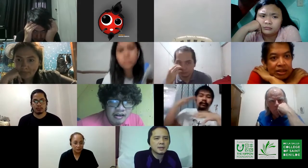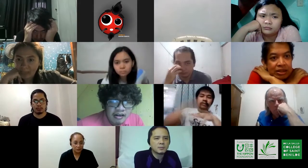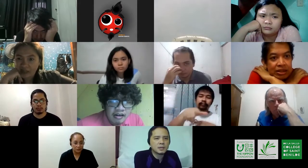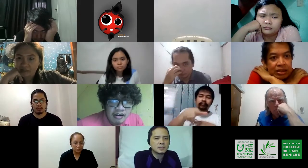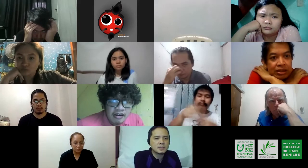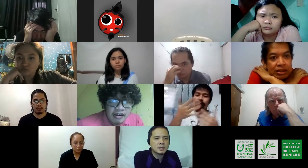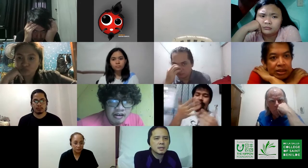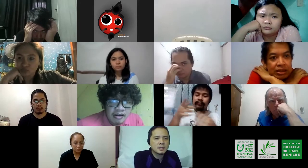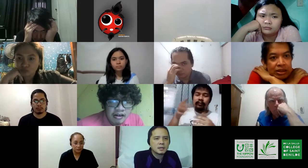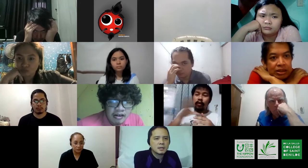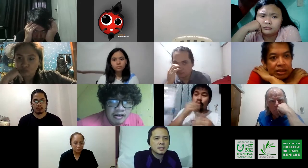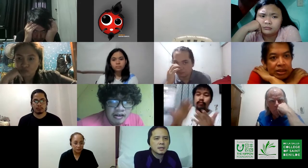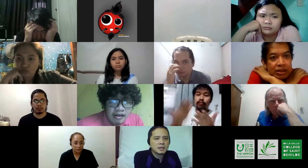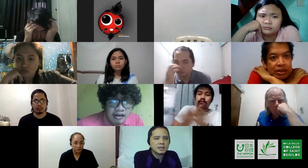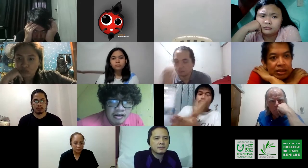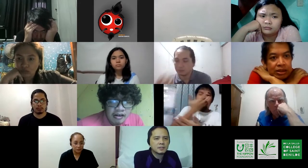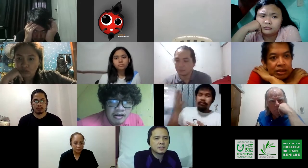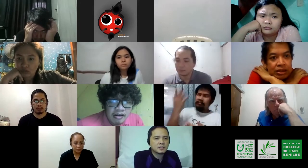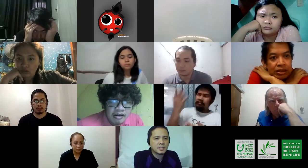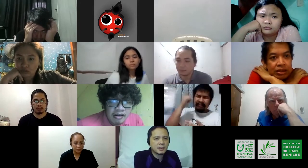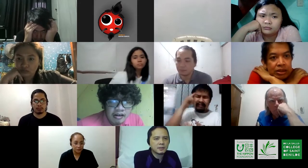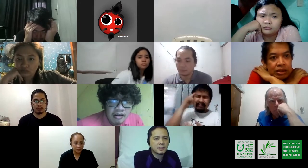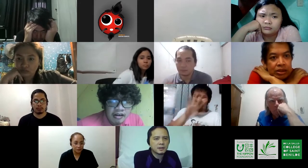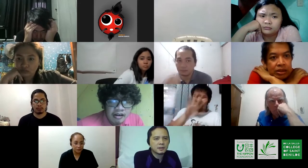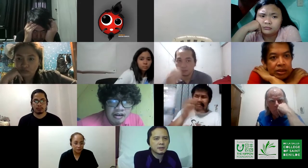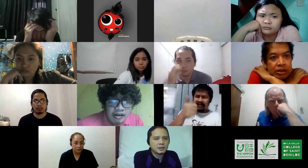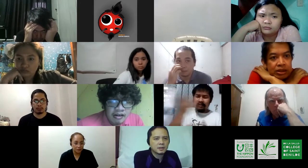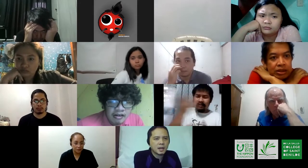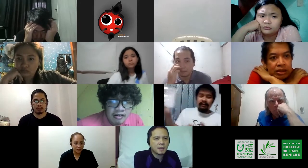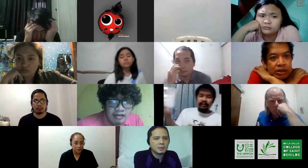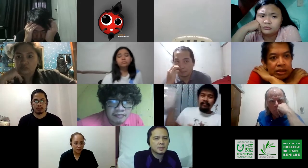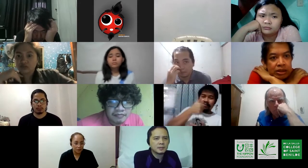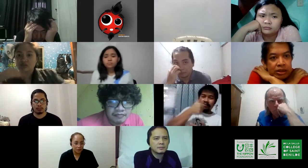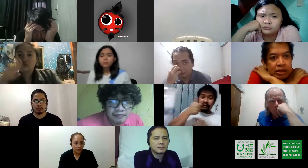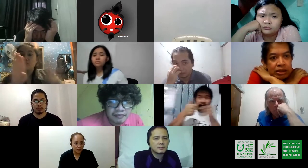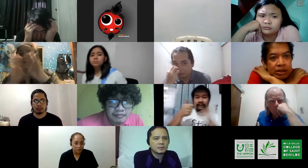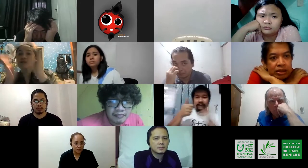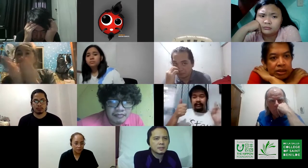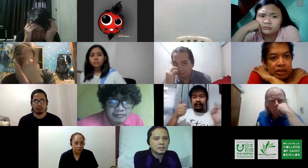was given together, I believe.